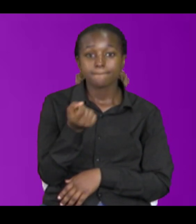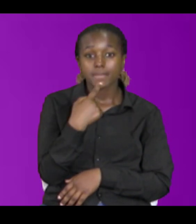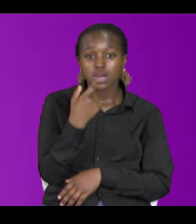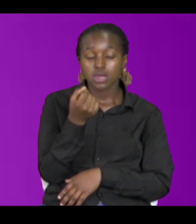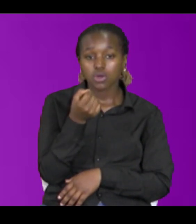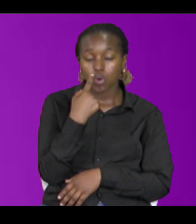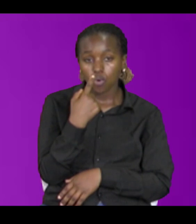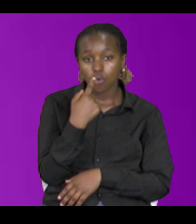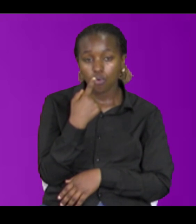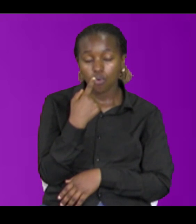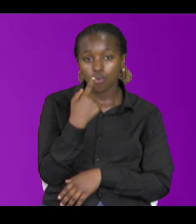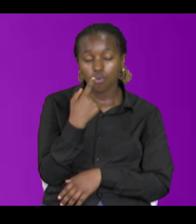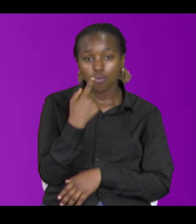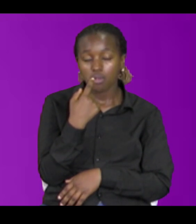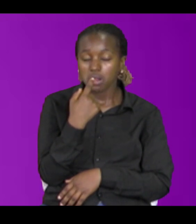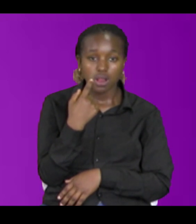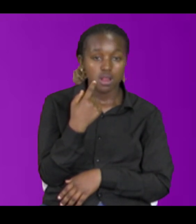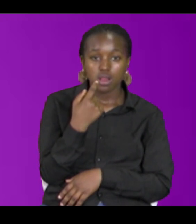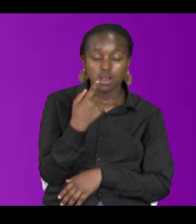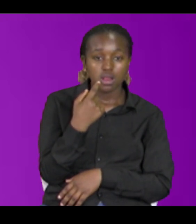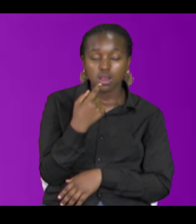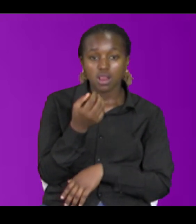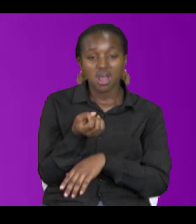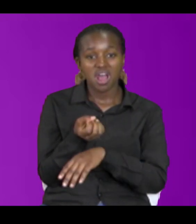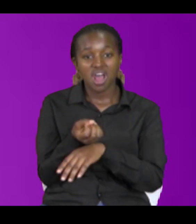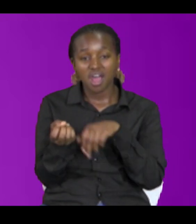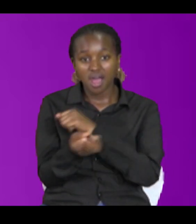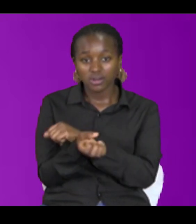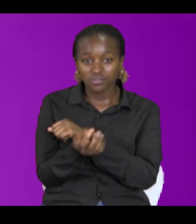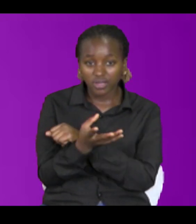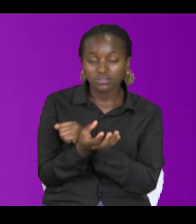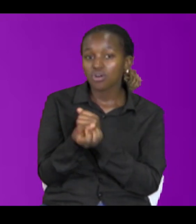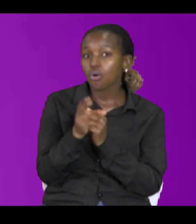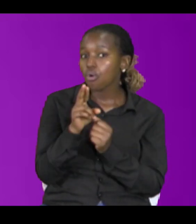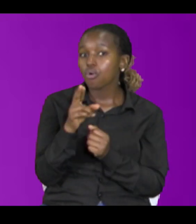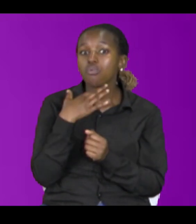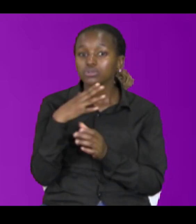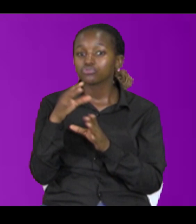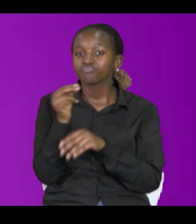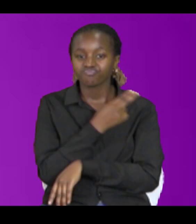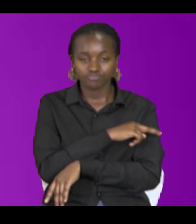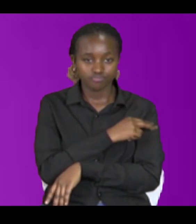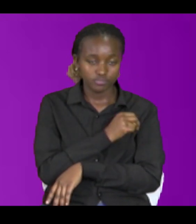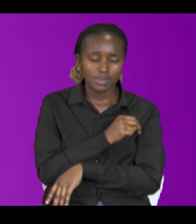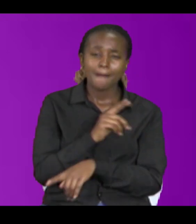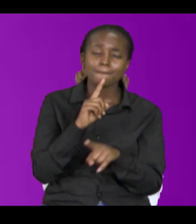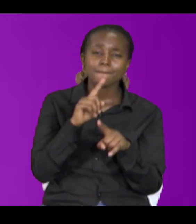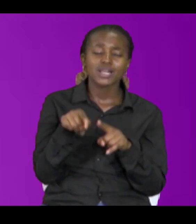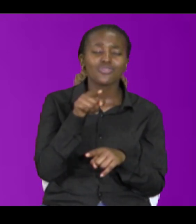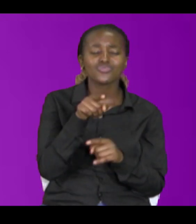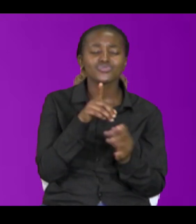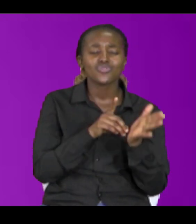medical, to seek medical advice, and the doctors there uh,